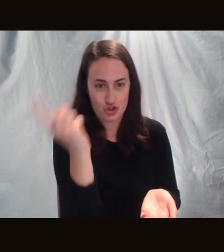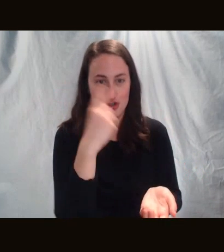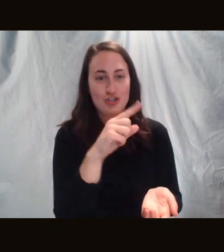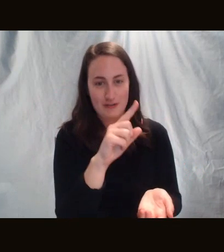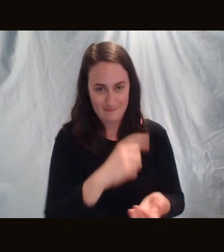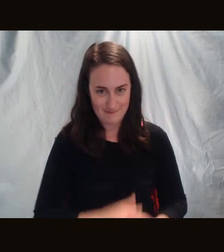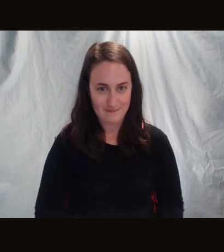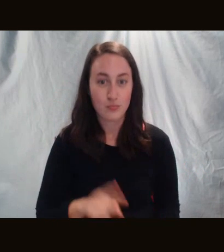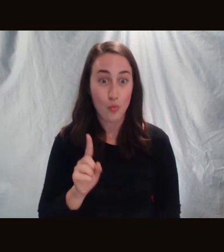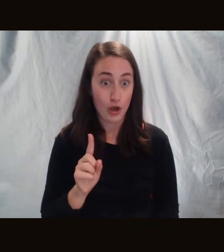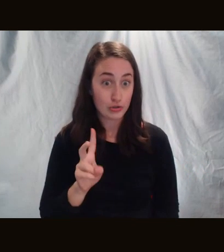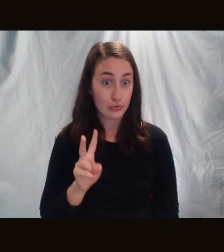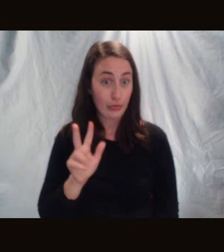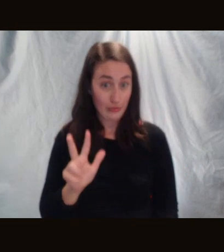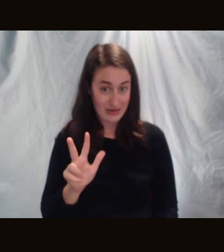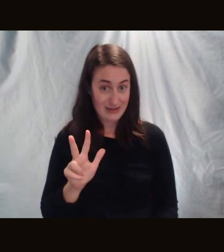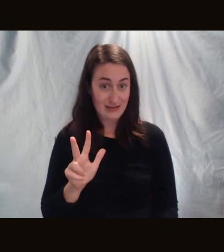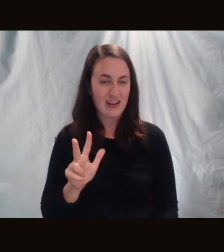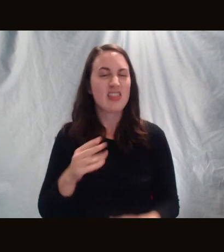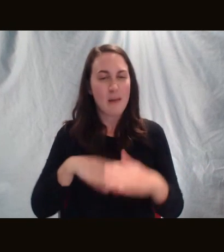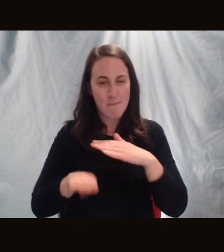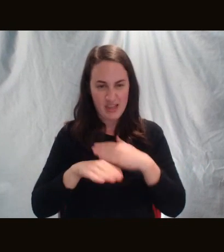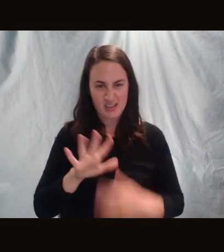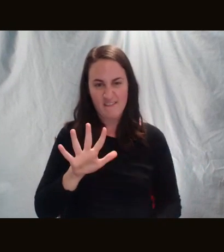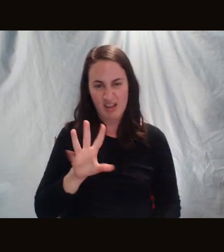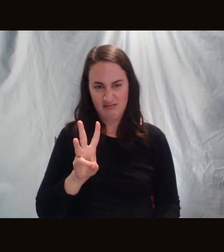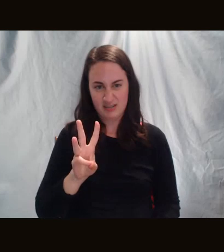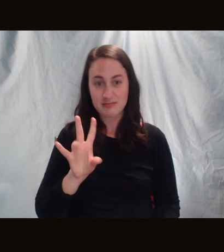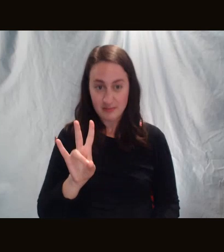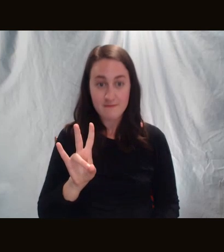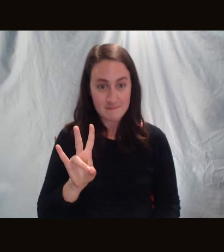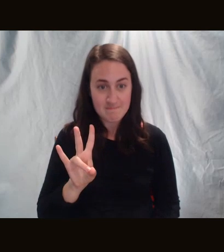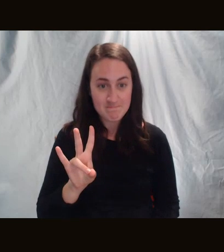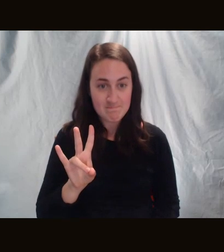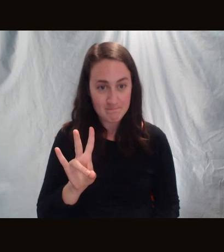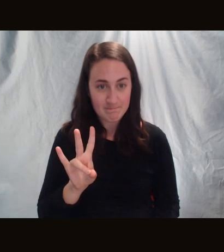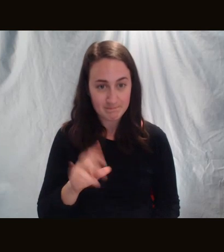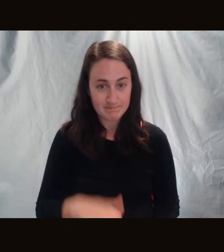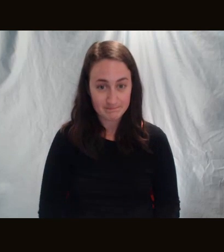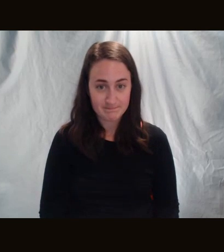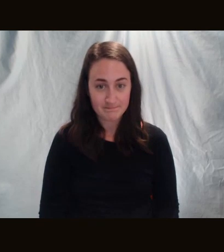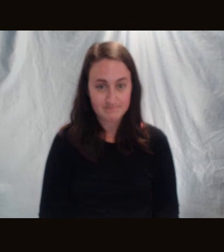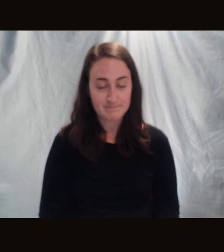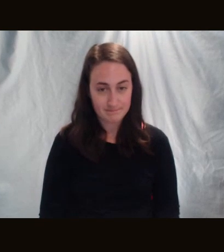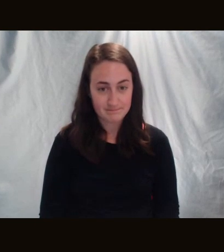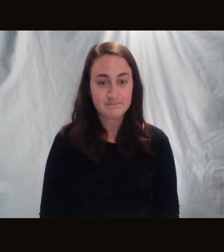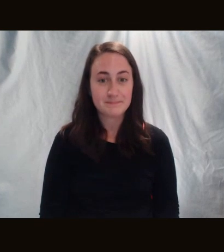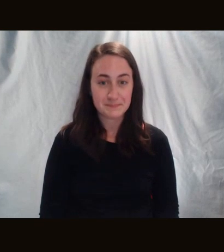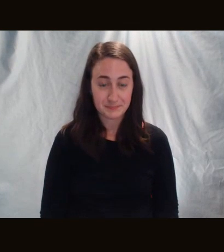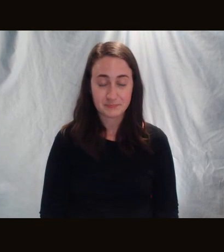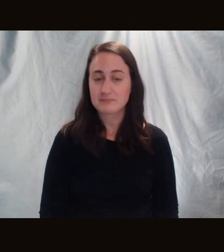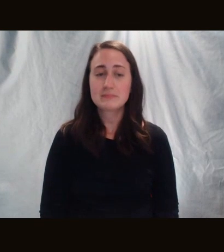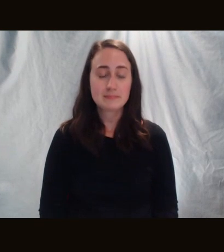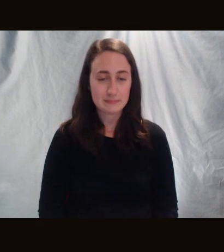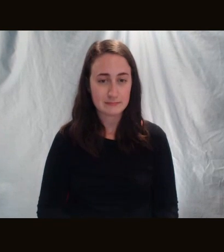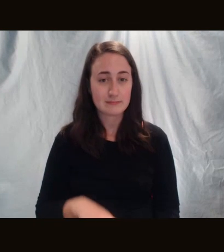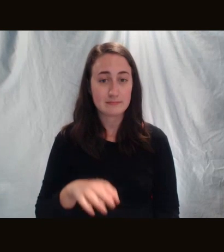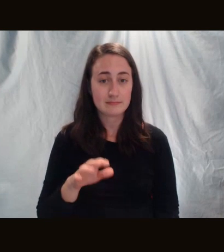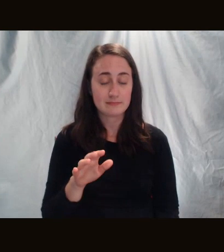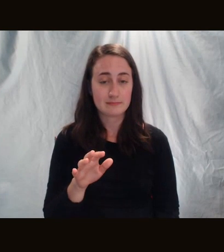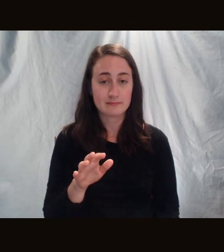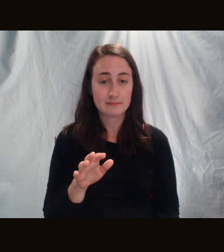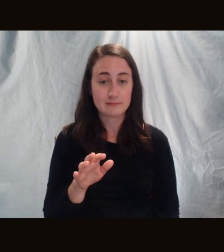2, 3, and then 5, 6, 7. Just as we were doing earlier with